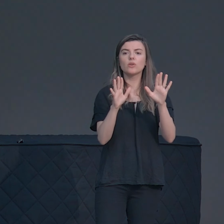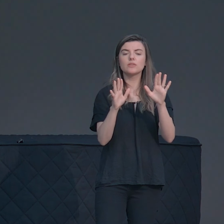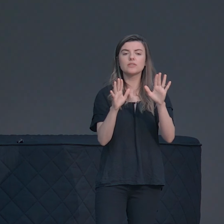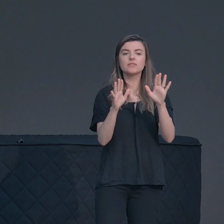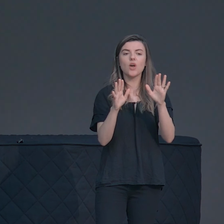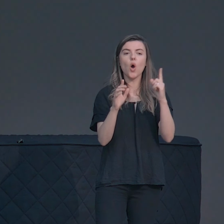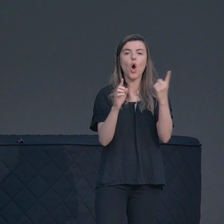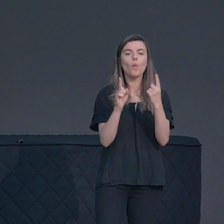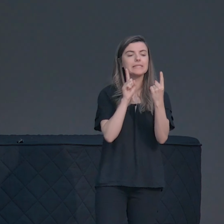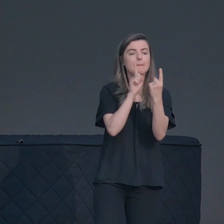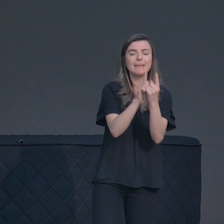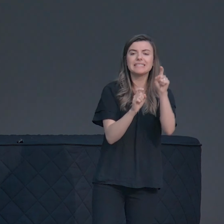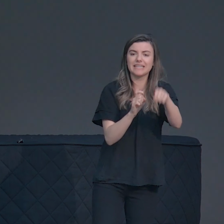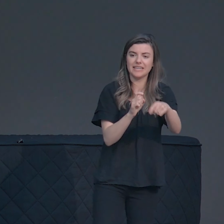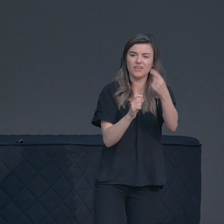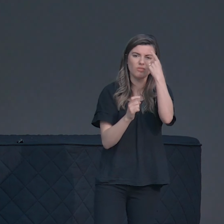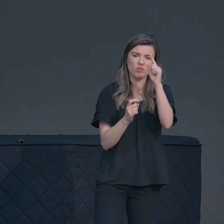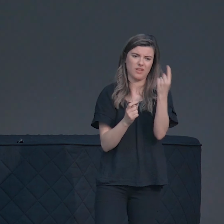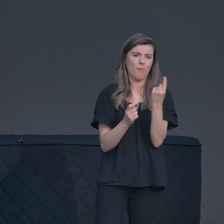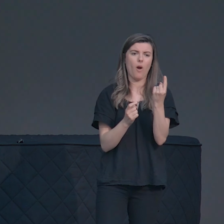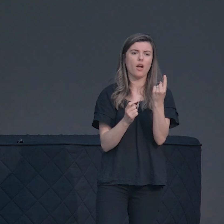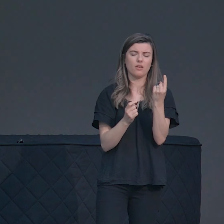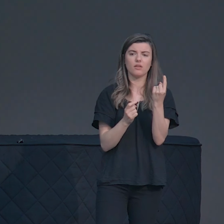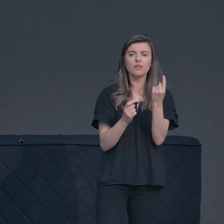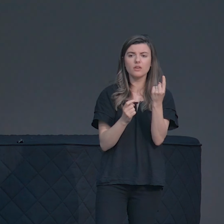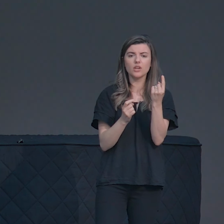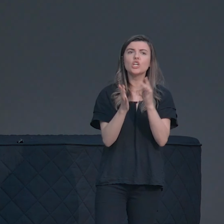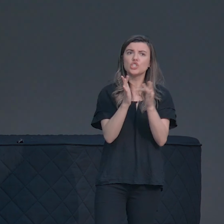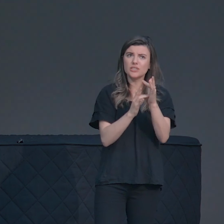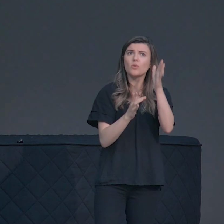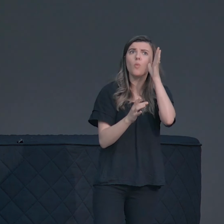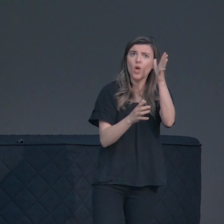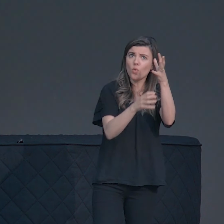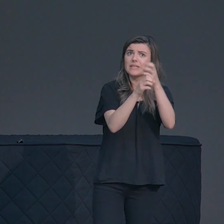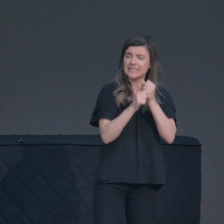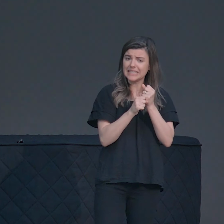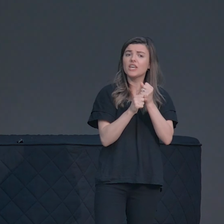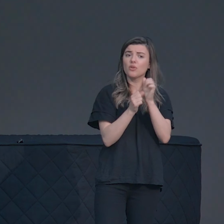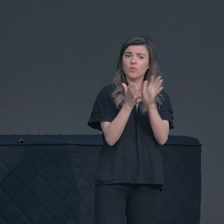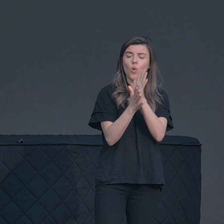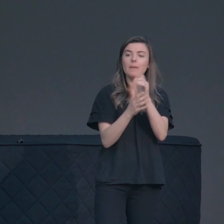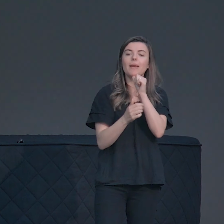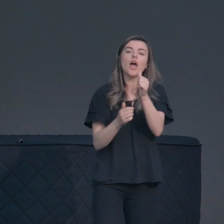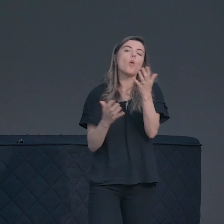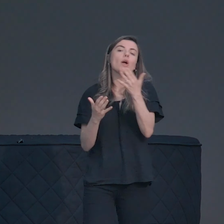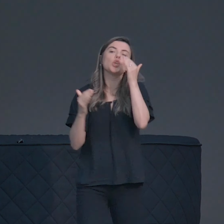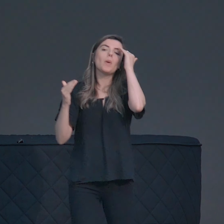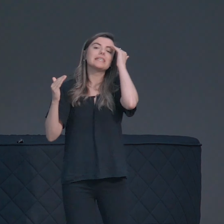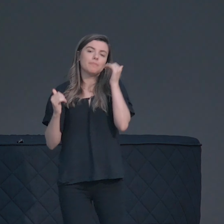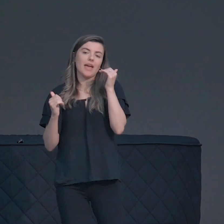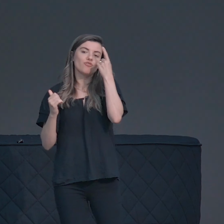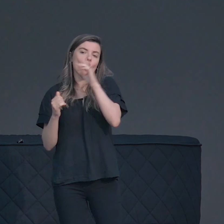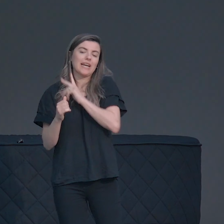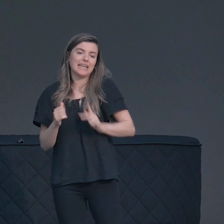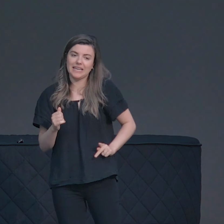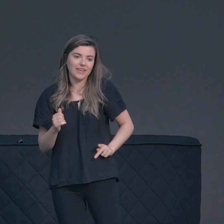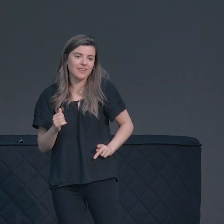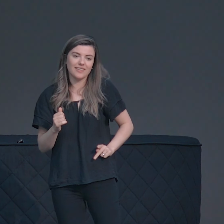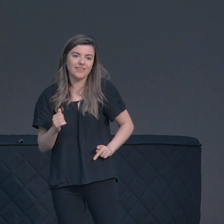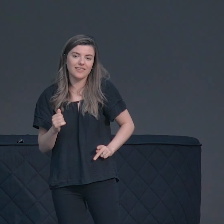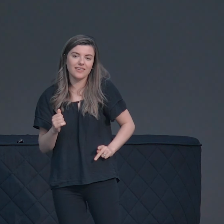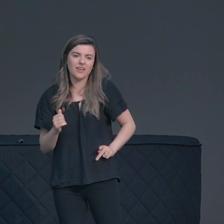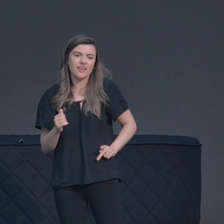for someone else. Jesus will receive glory, but not the glory you would expect a king to receive, not the glory that